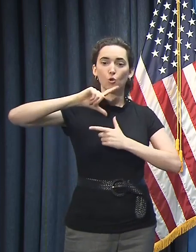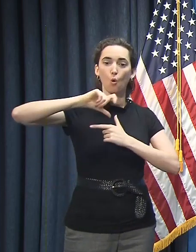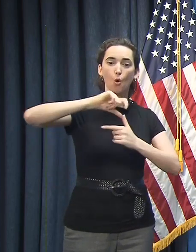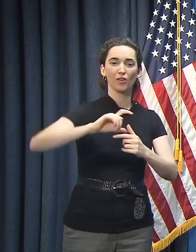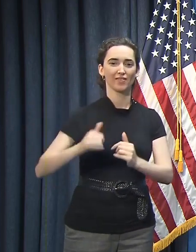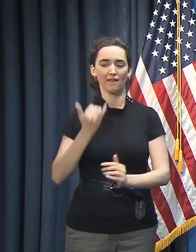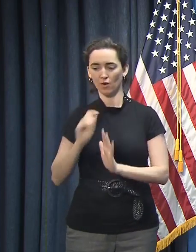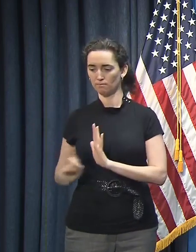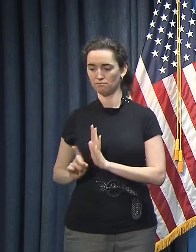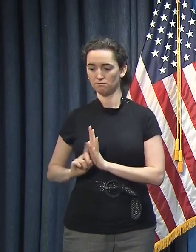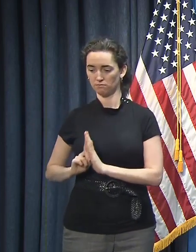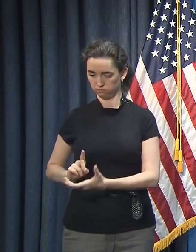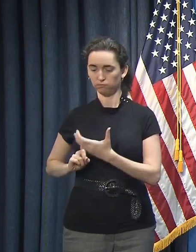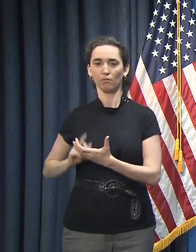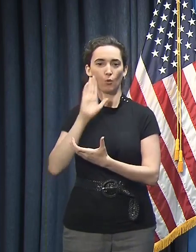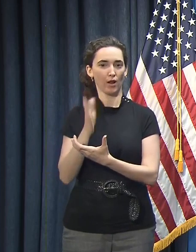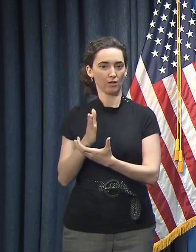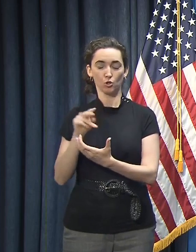that cell phone.